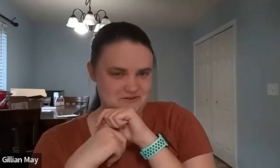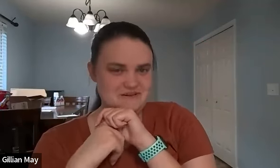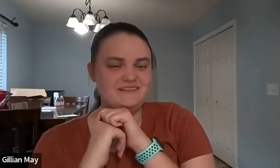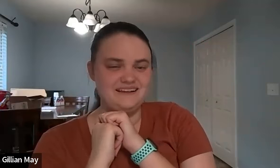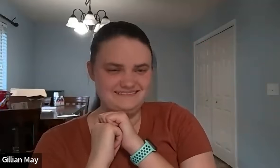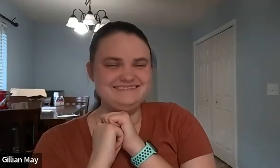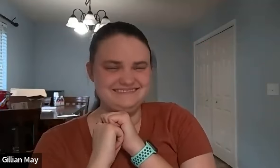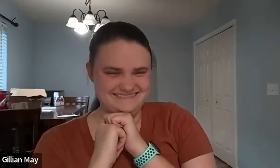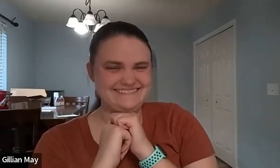gorilla,